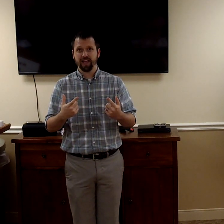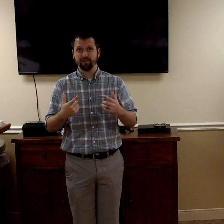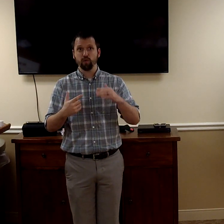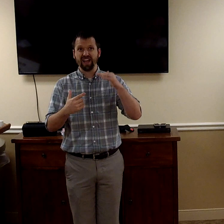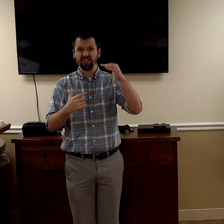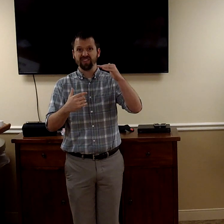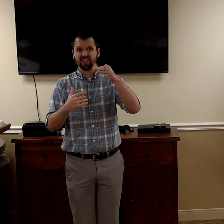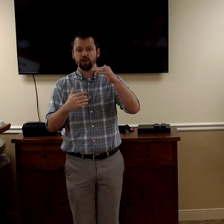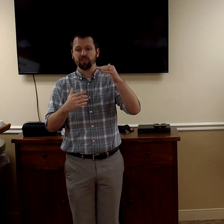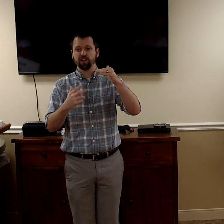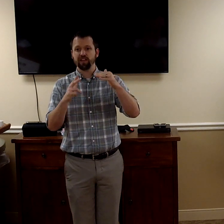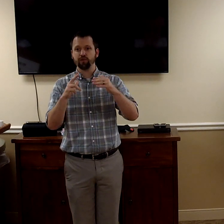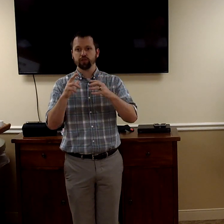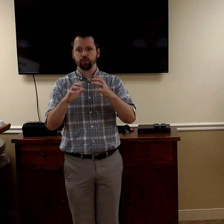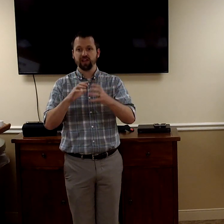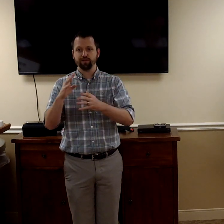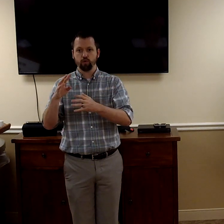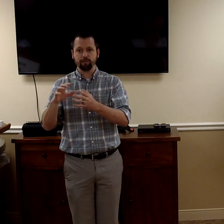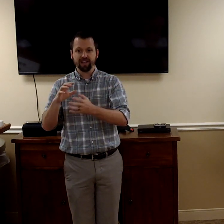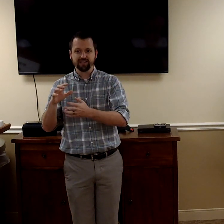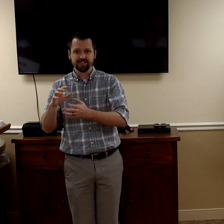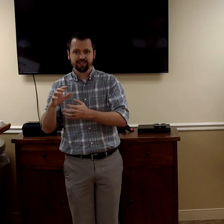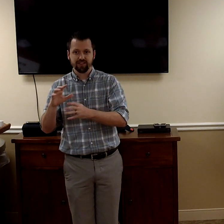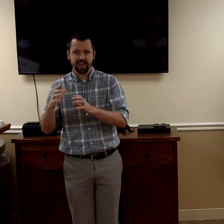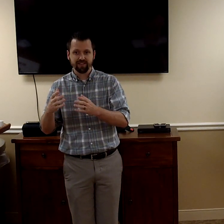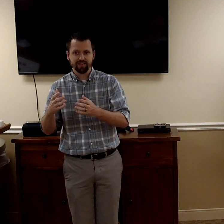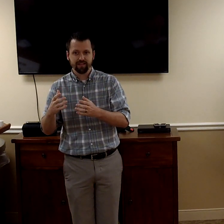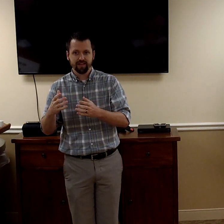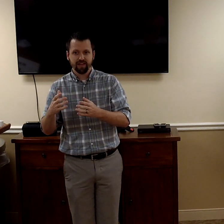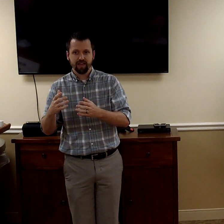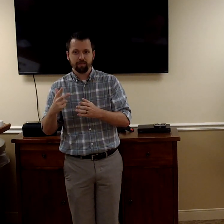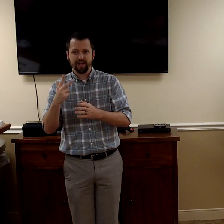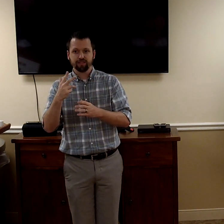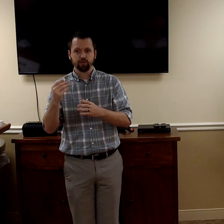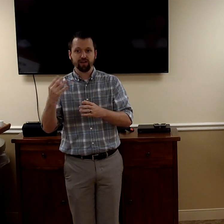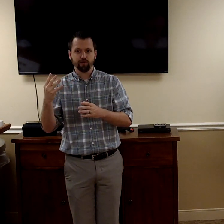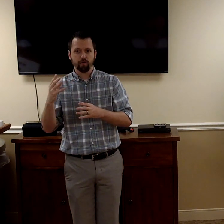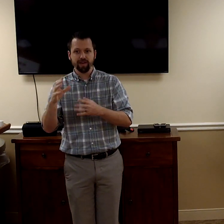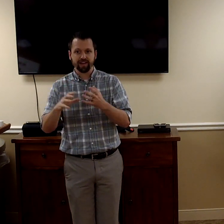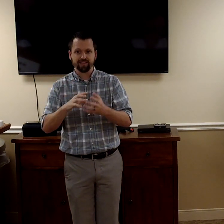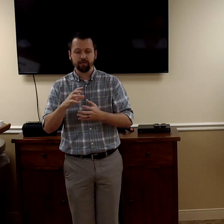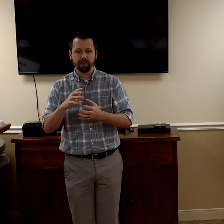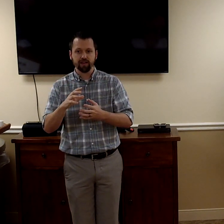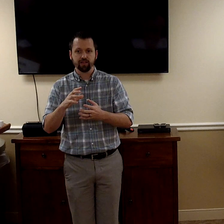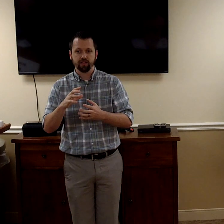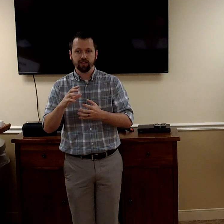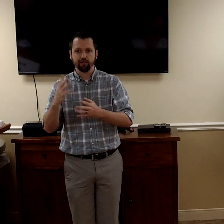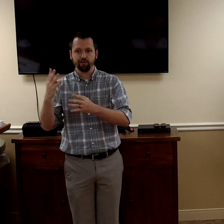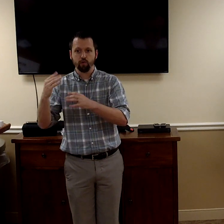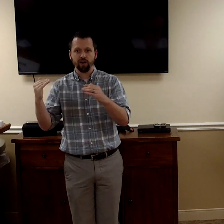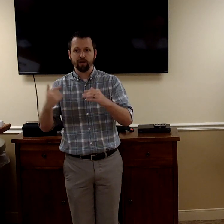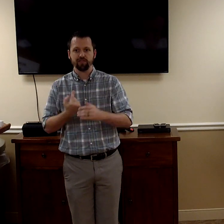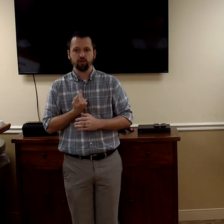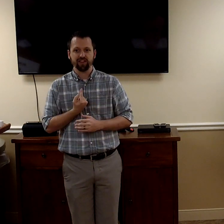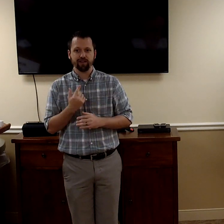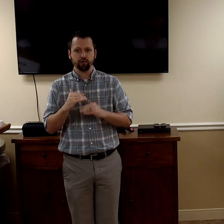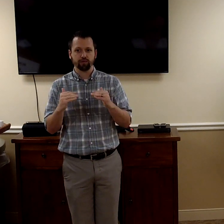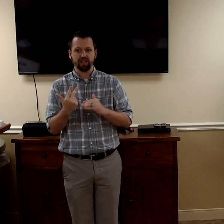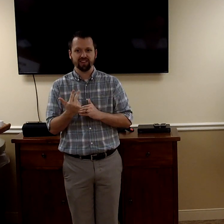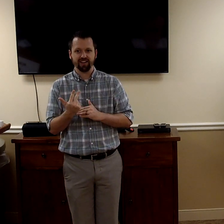Everyone else in there was a level 3 and 4 mixed class. And by 3 and 4 mixed, it meant level 4, and I was the only level 3 in there.